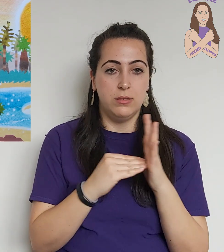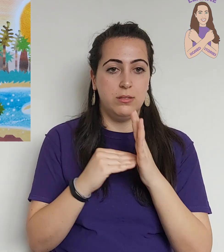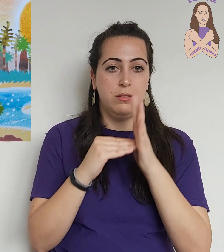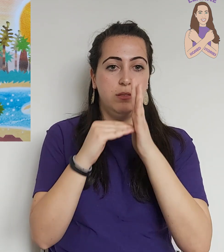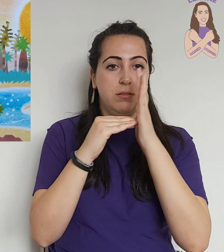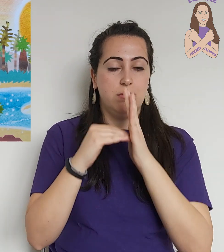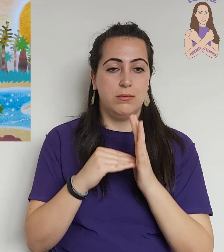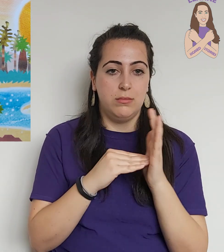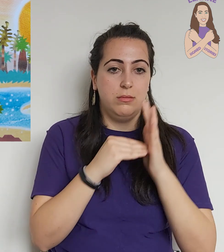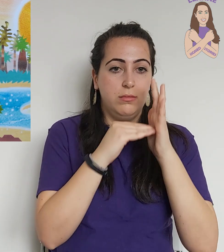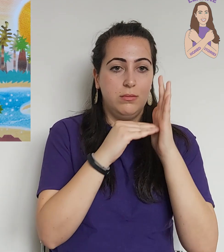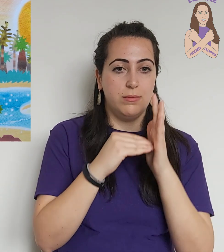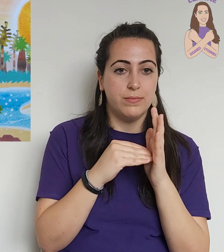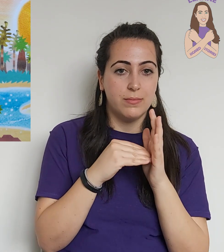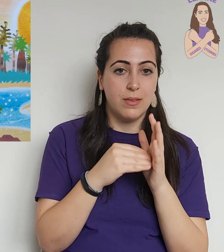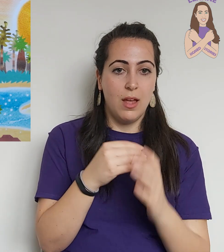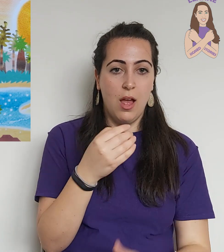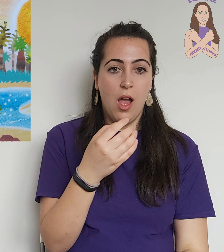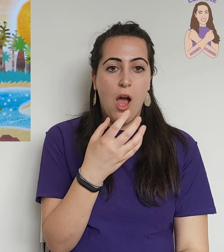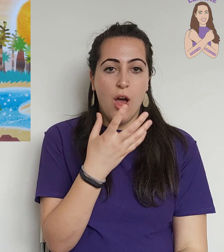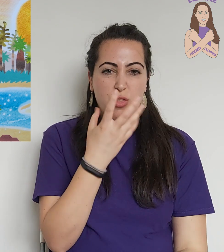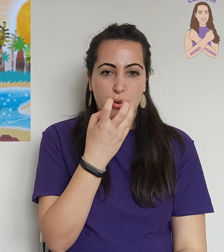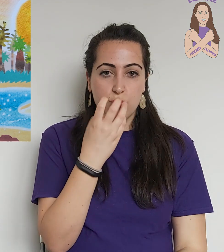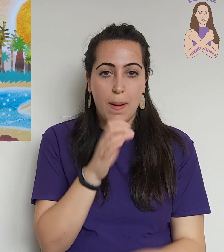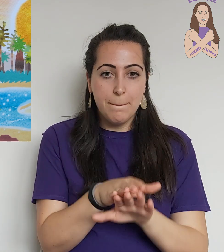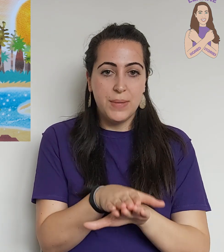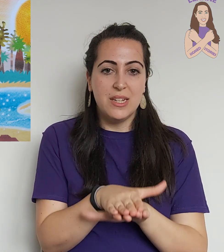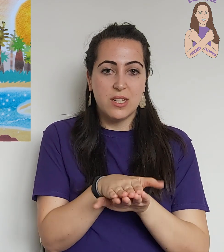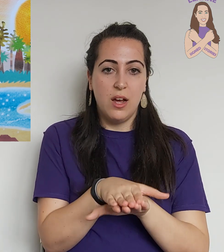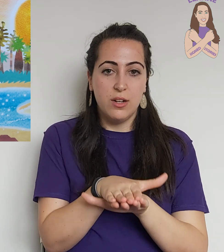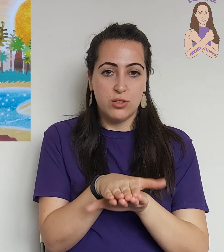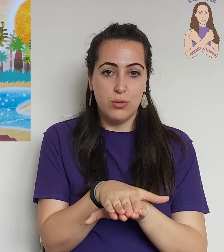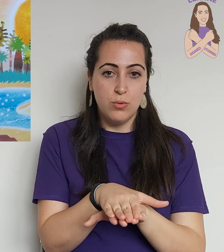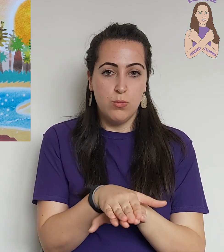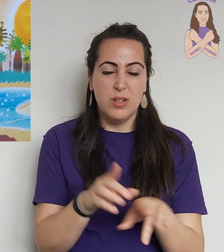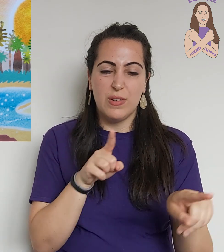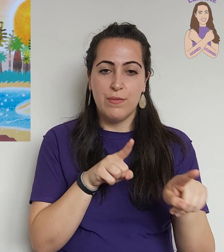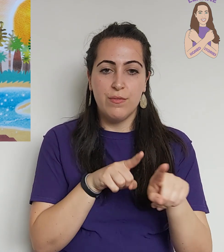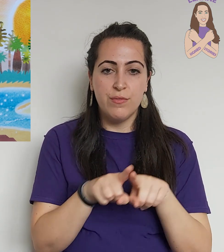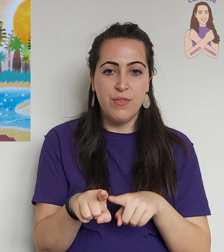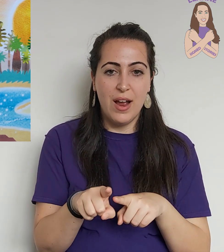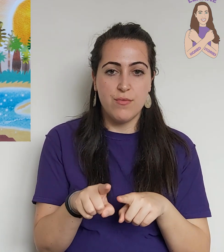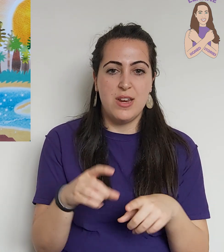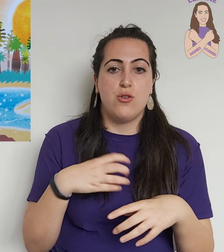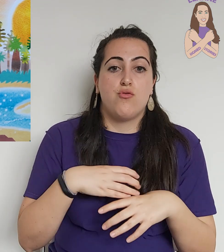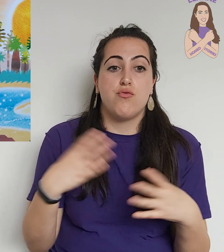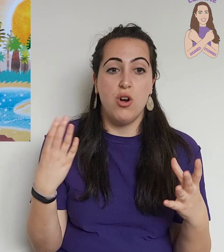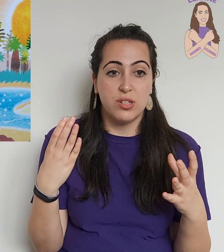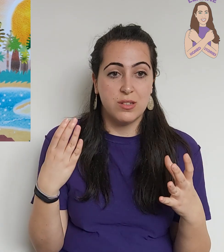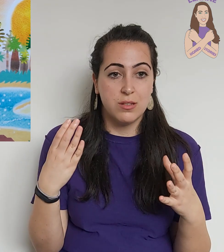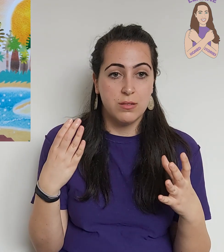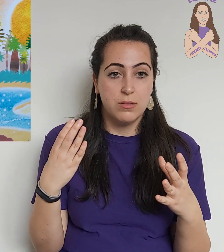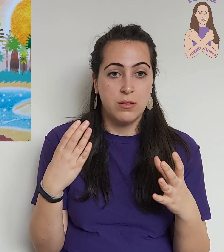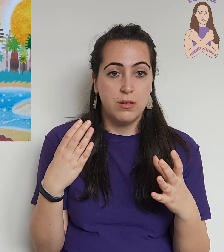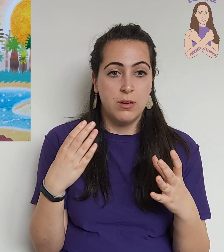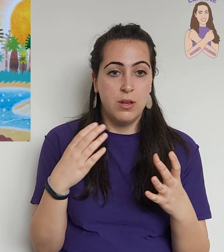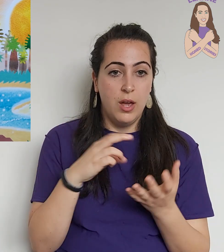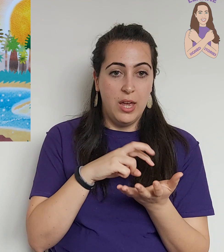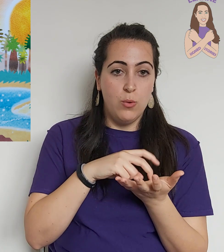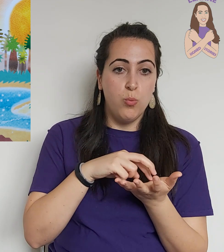zzz, zzz. The grumpy turtle was very cross. He wandered